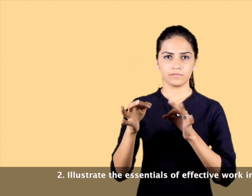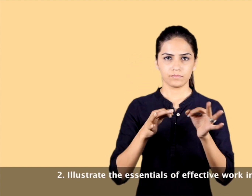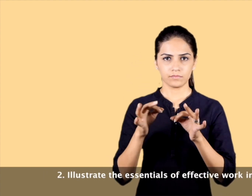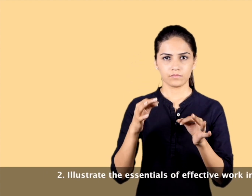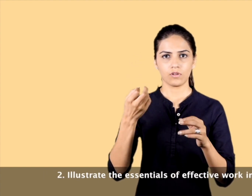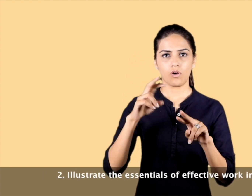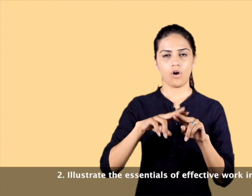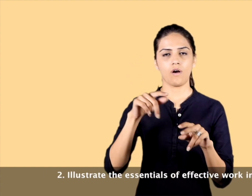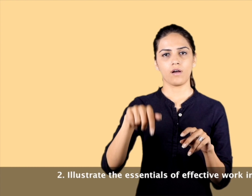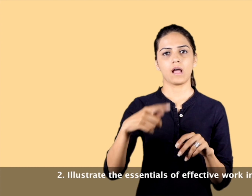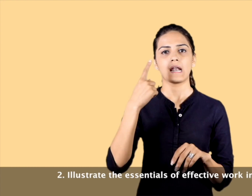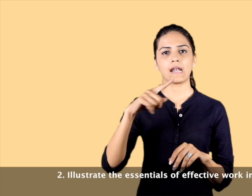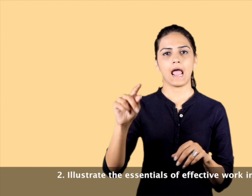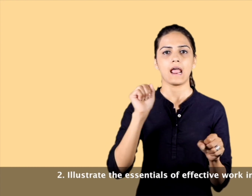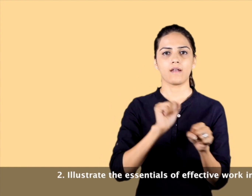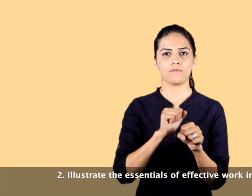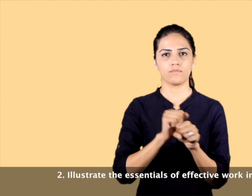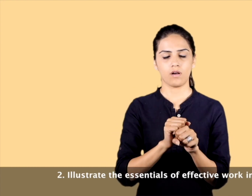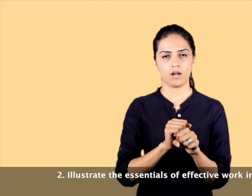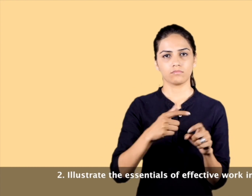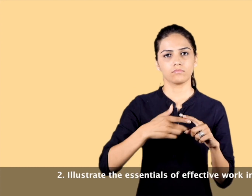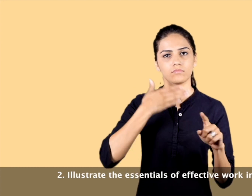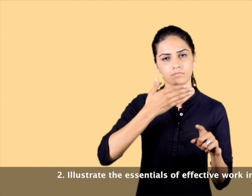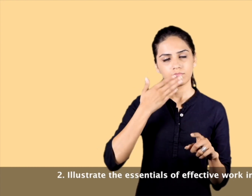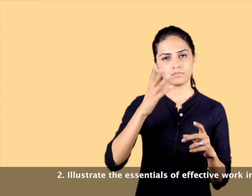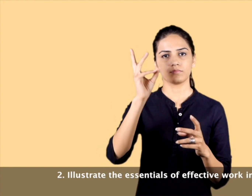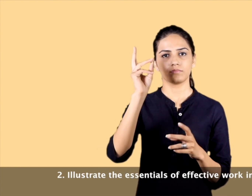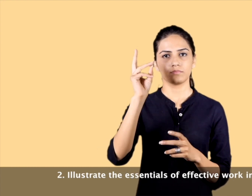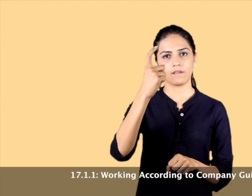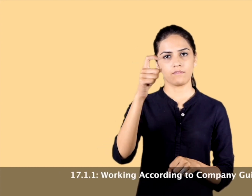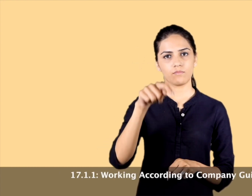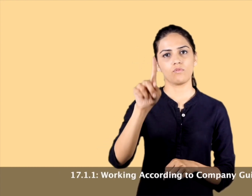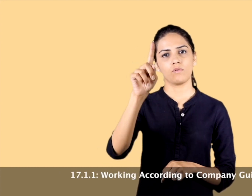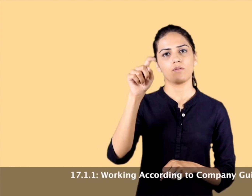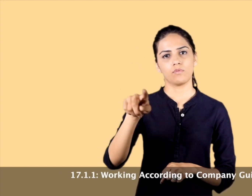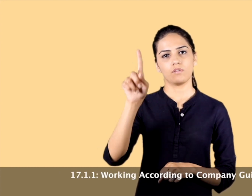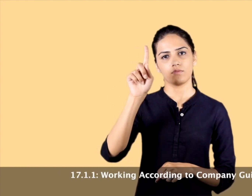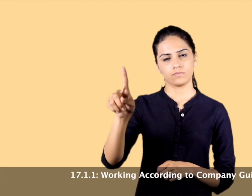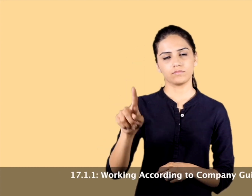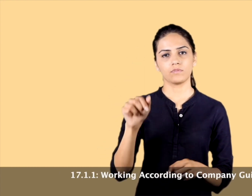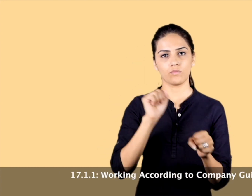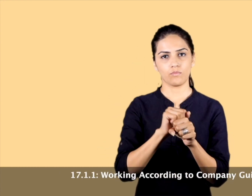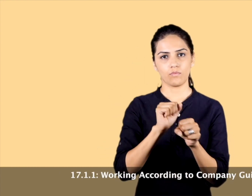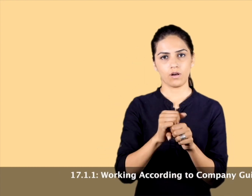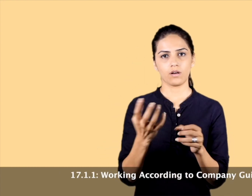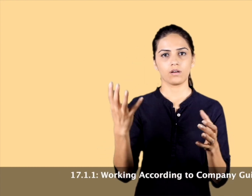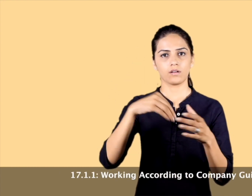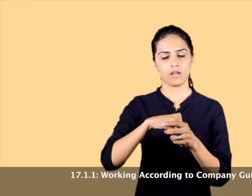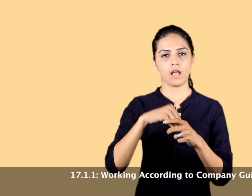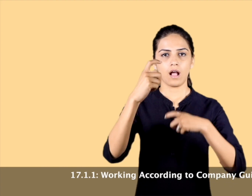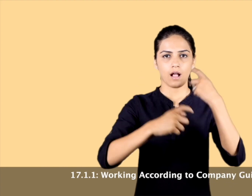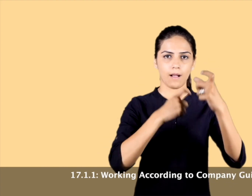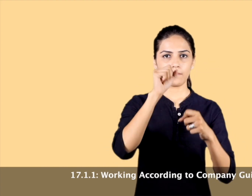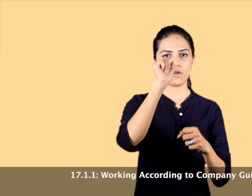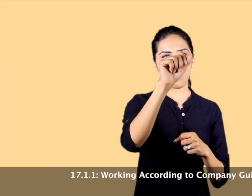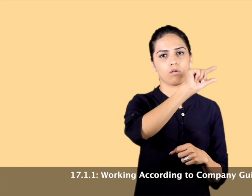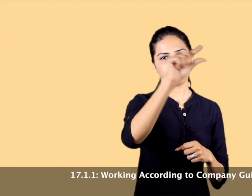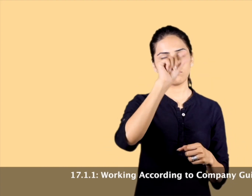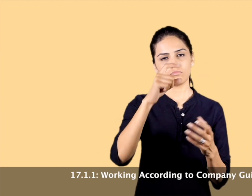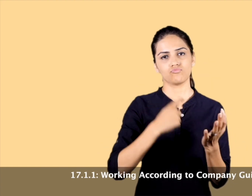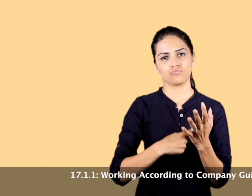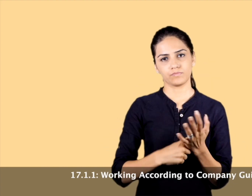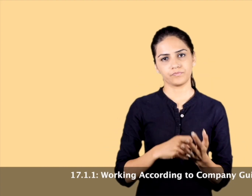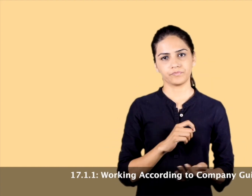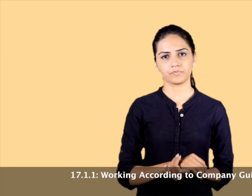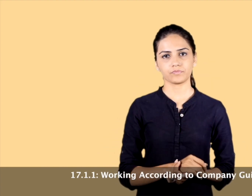responsibilities. Number 2. Illustrate the essentials of effective work instructions. 17.1.1. Working according